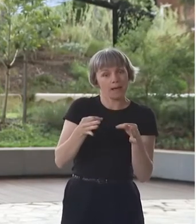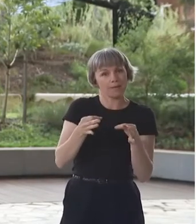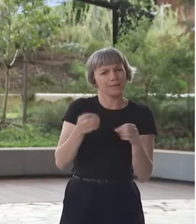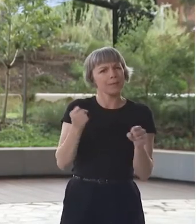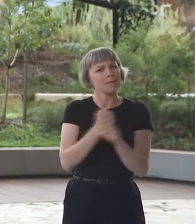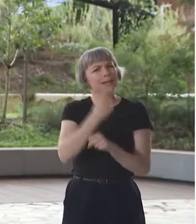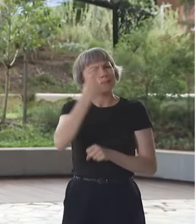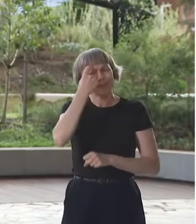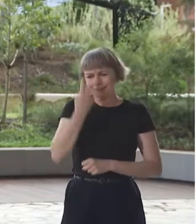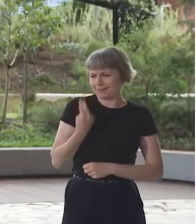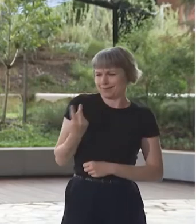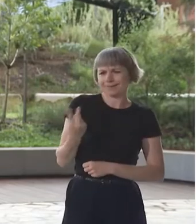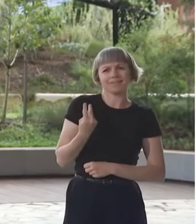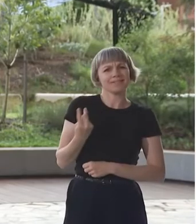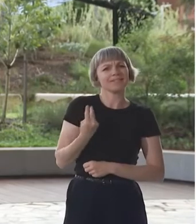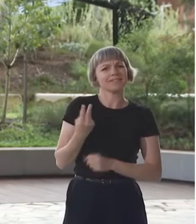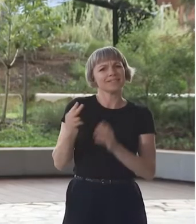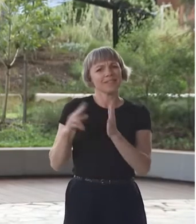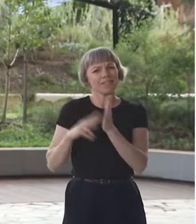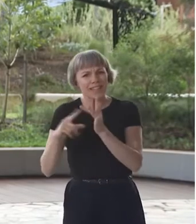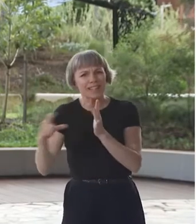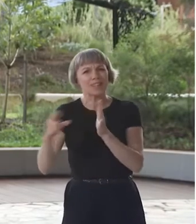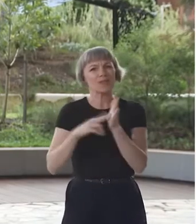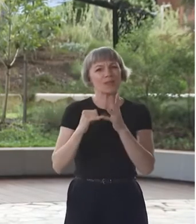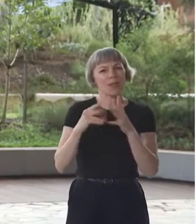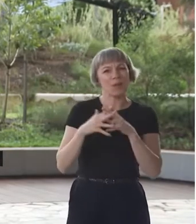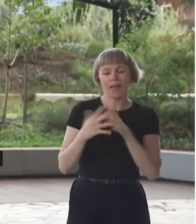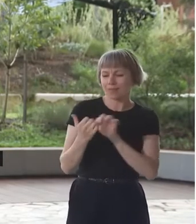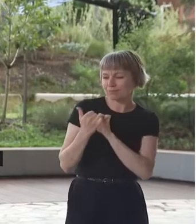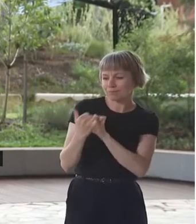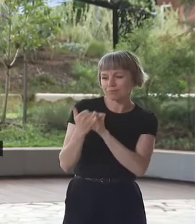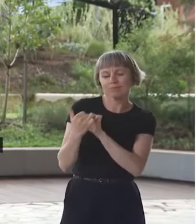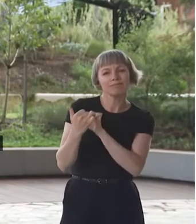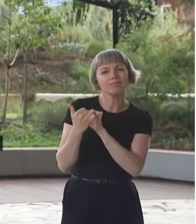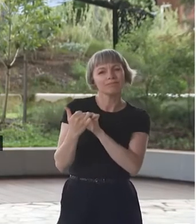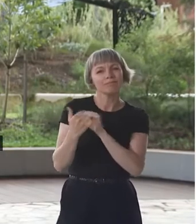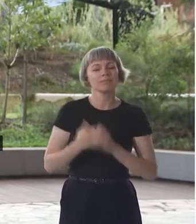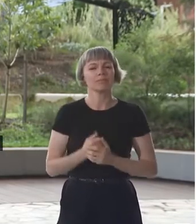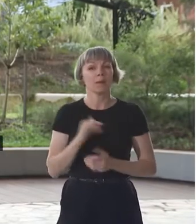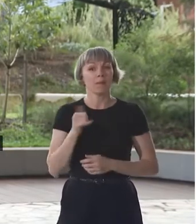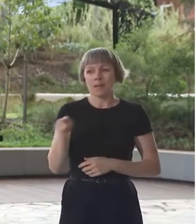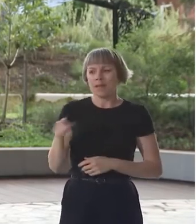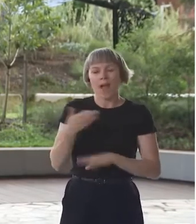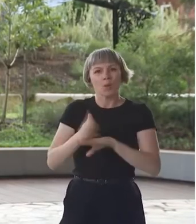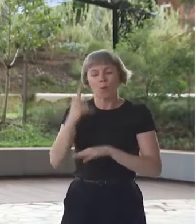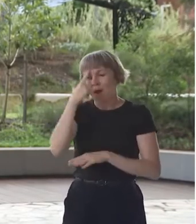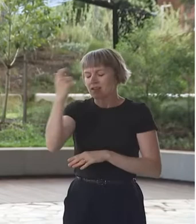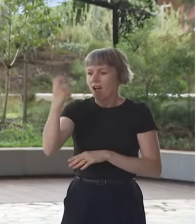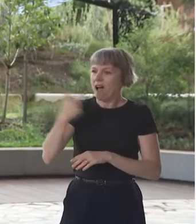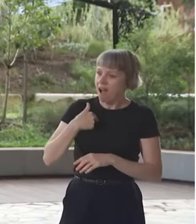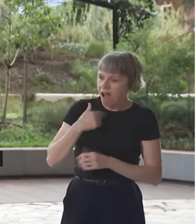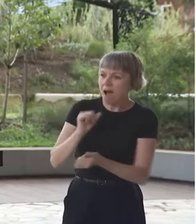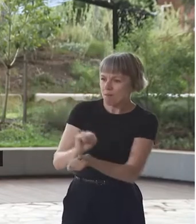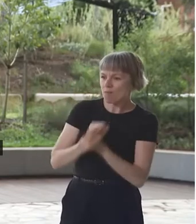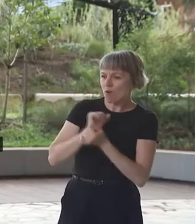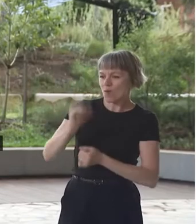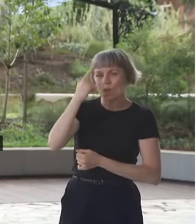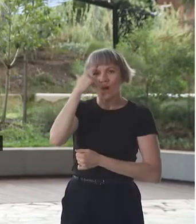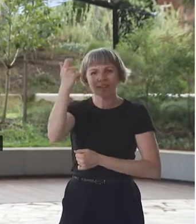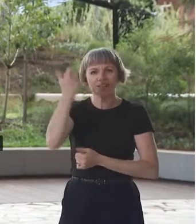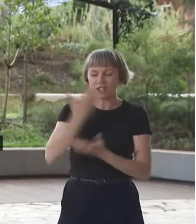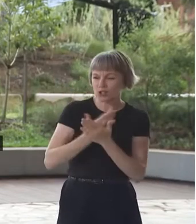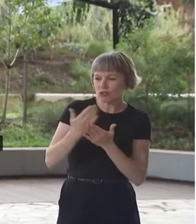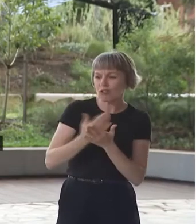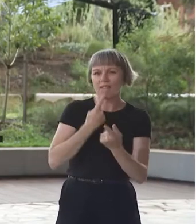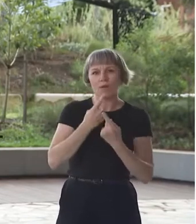South Wales to share information, to work together. There might be things that we haven't thought of, there might be things that they haven't thought of. So I think by